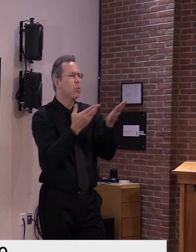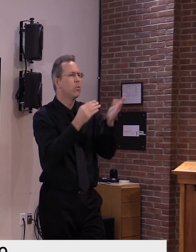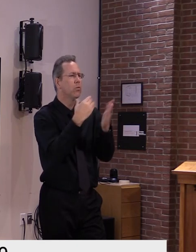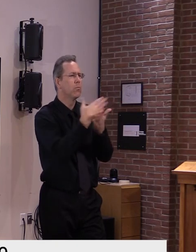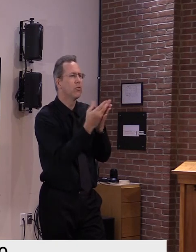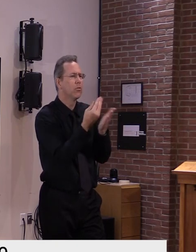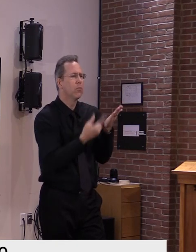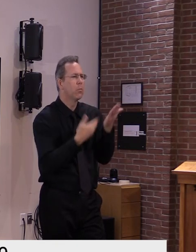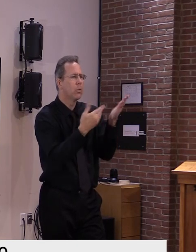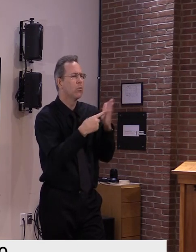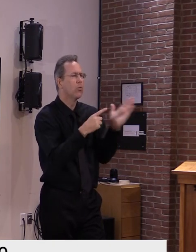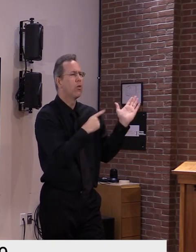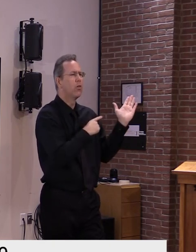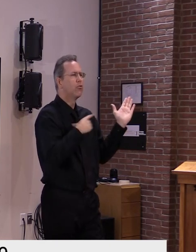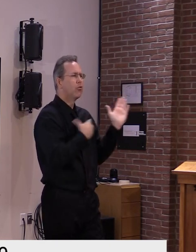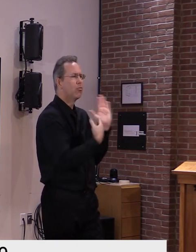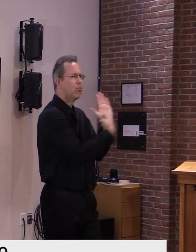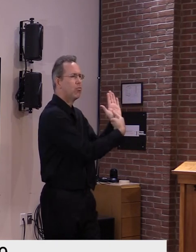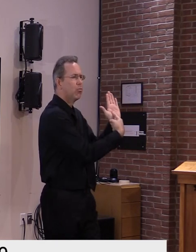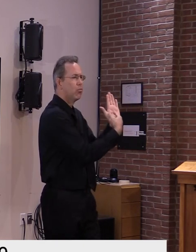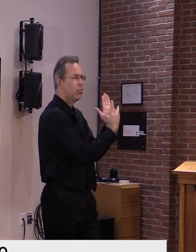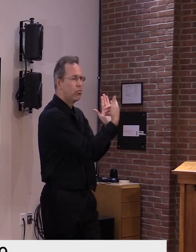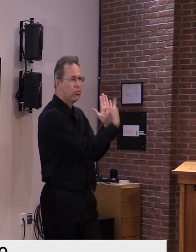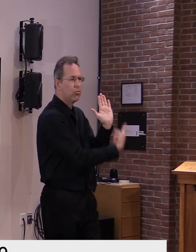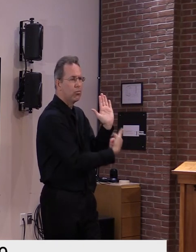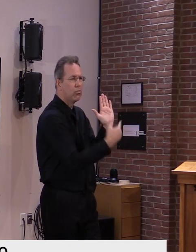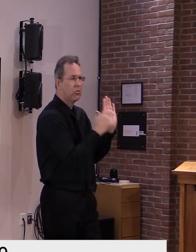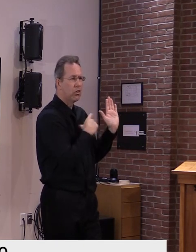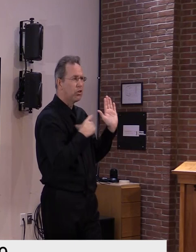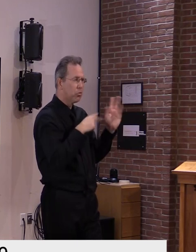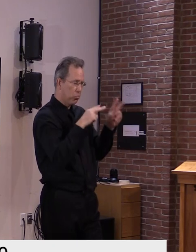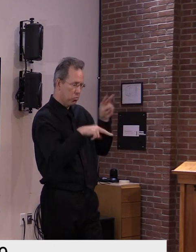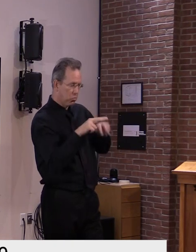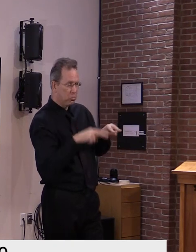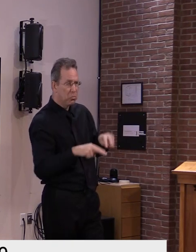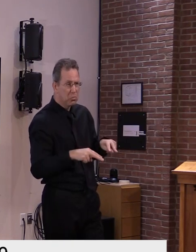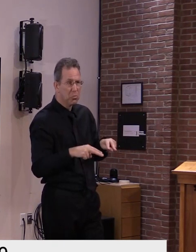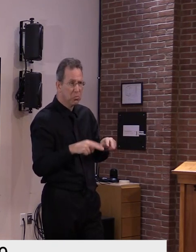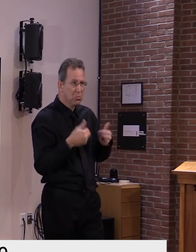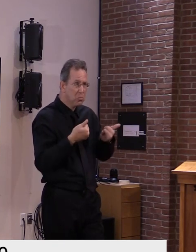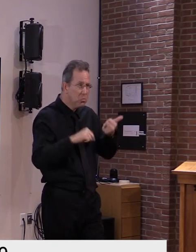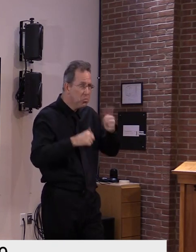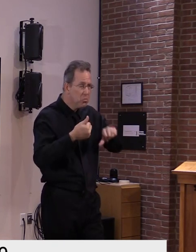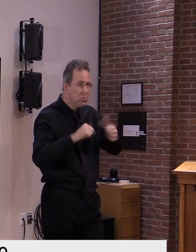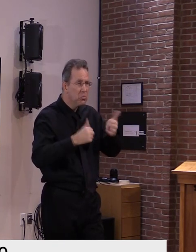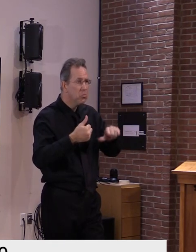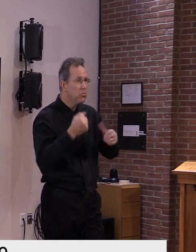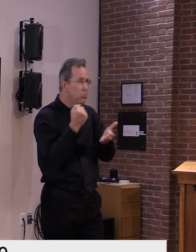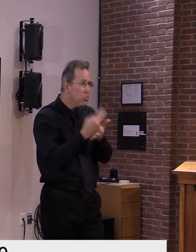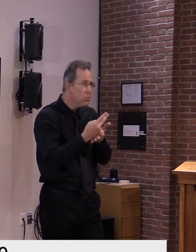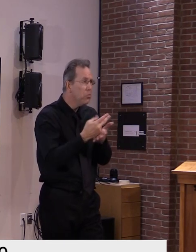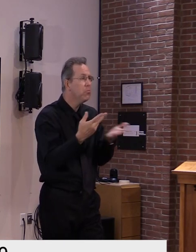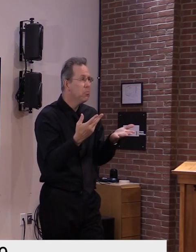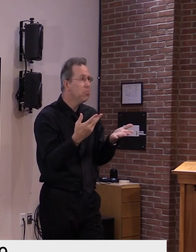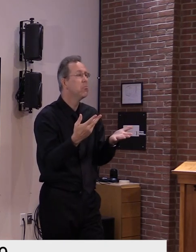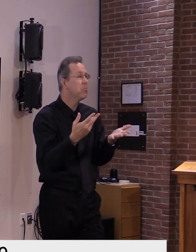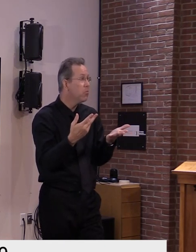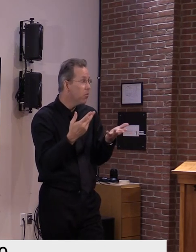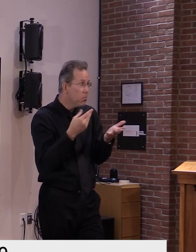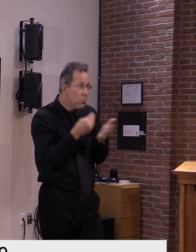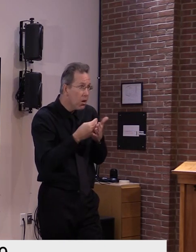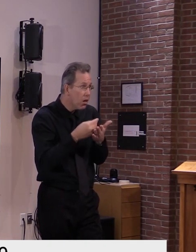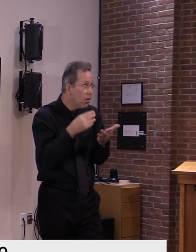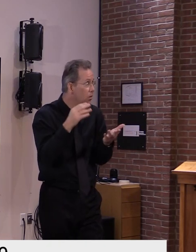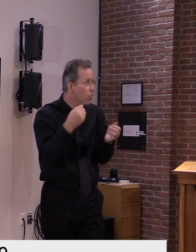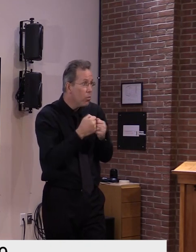will deal with what we have right now, whatever it is, whether we have the stimulus package or we don't. We'll